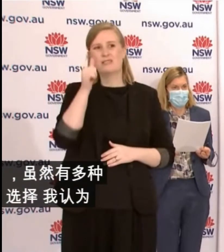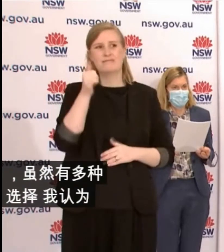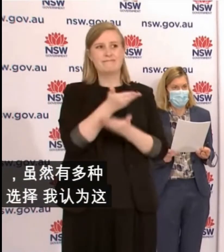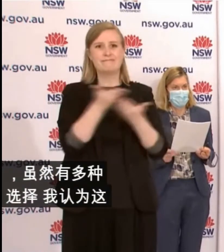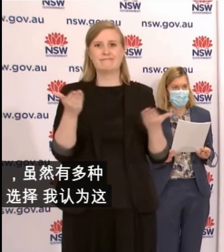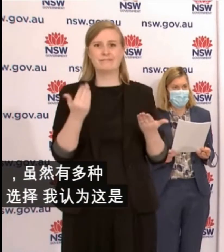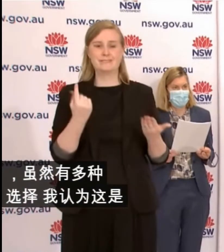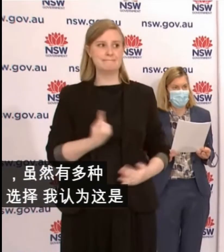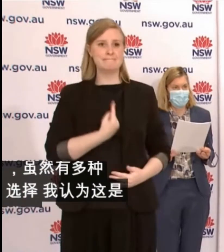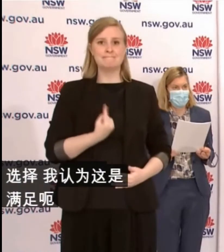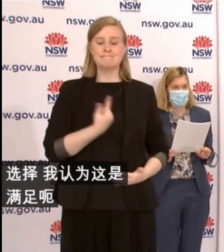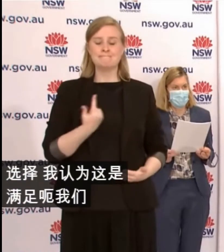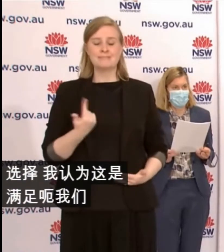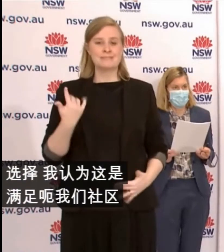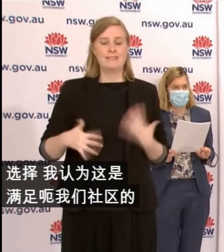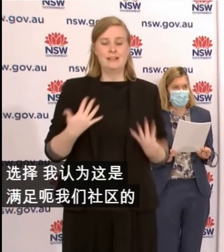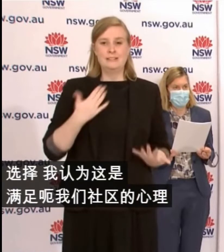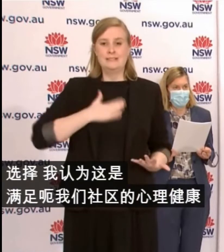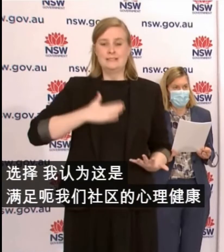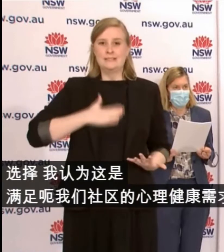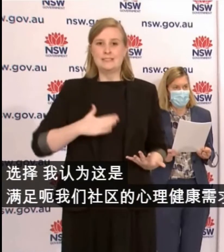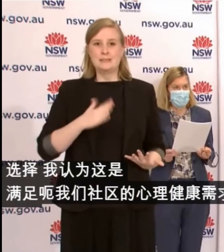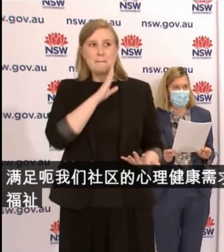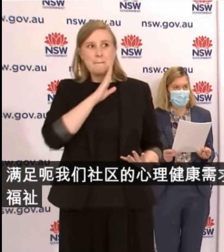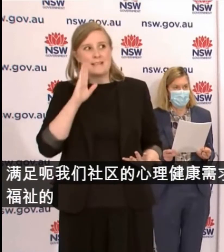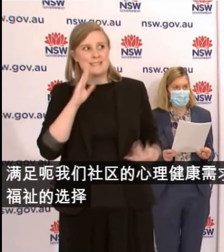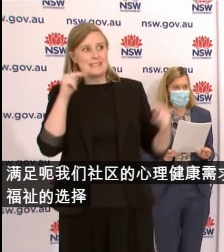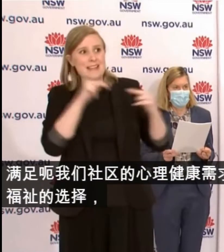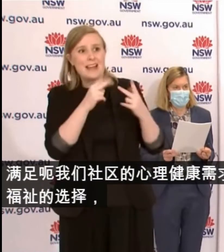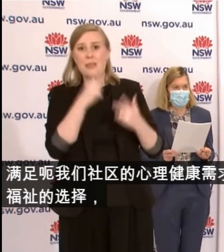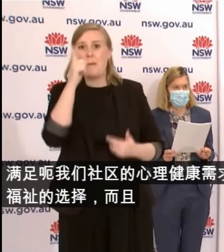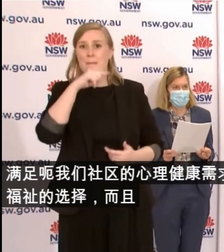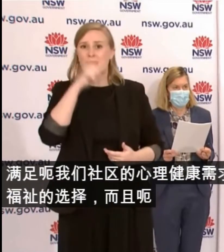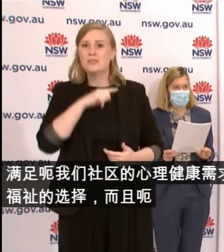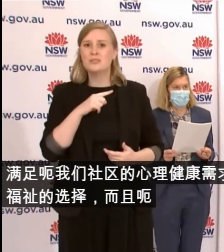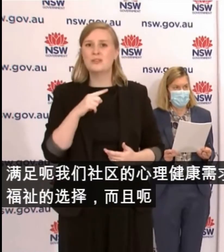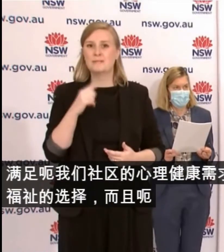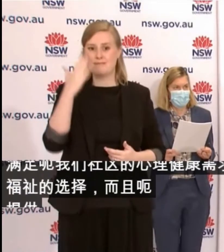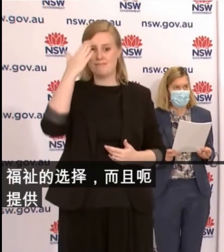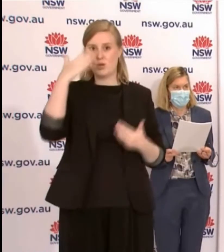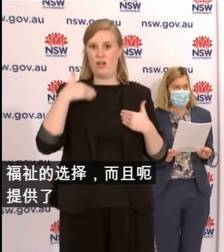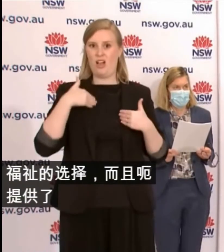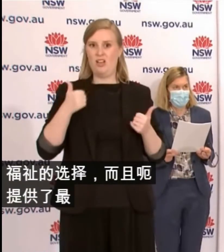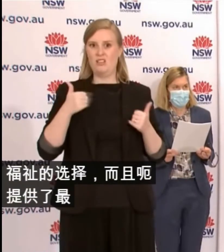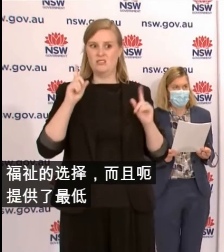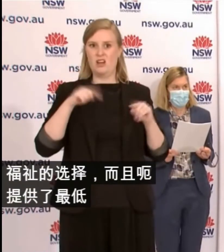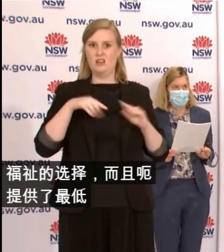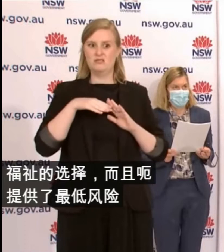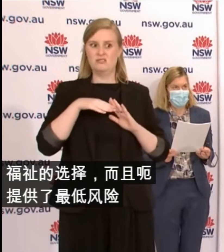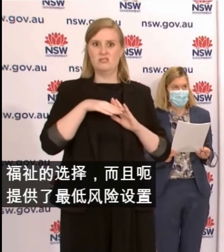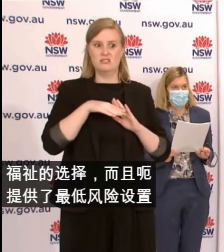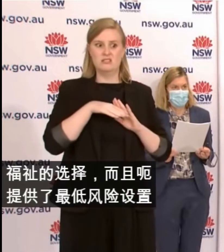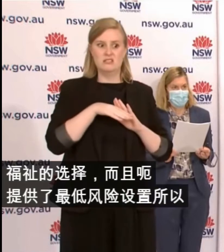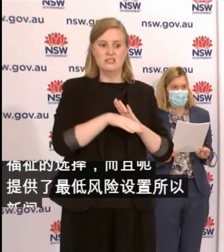at, that was the option that met the mental health needs and wellbeing of our community, but also provided the lowest risk